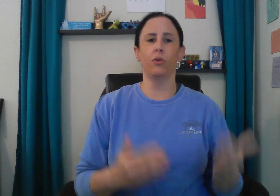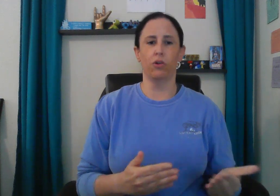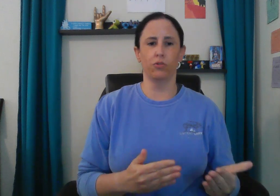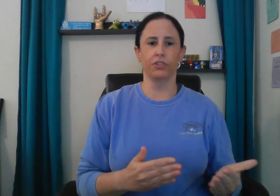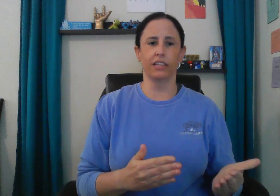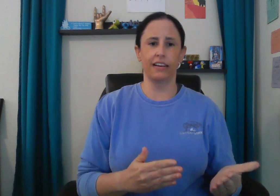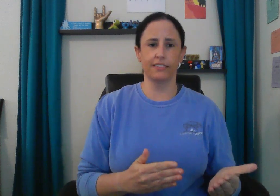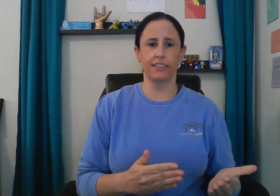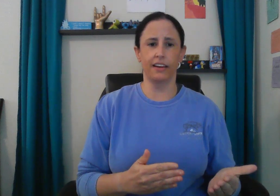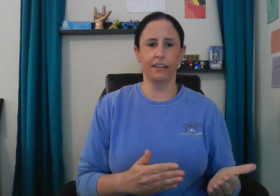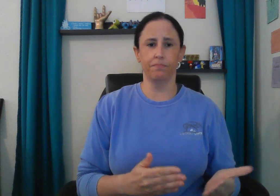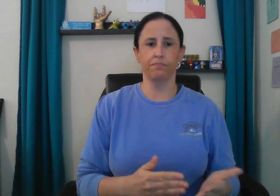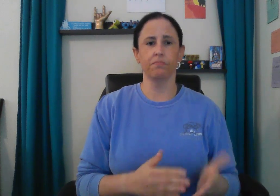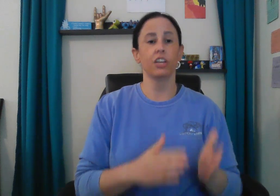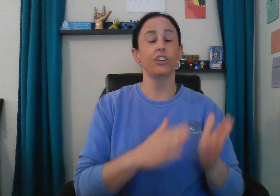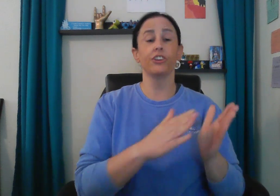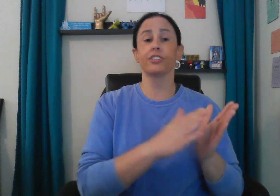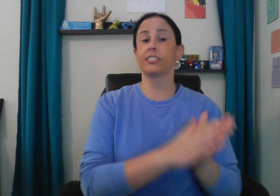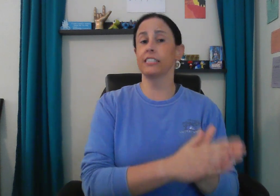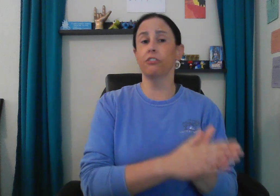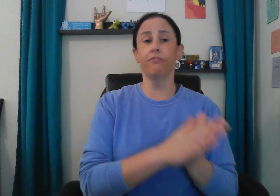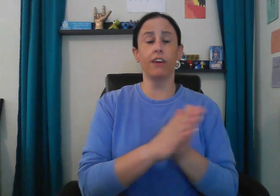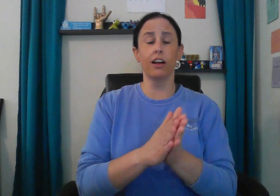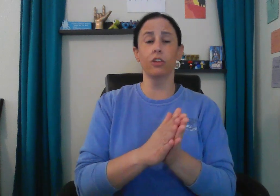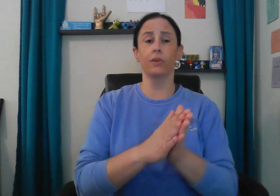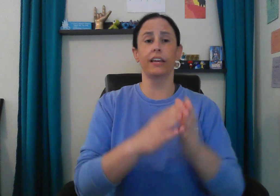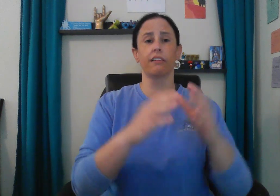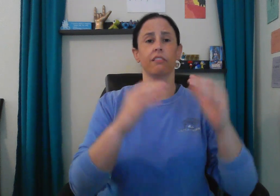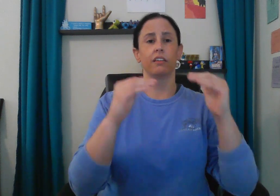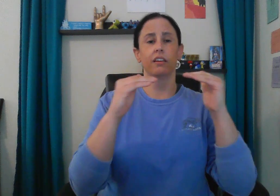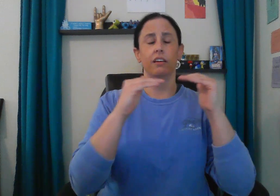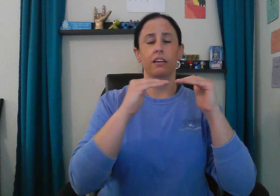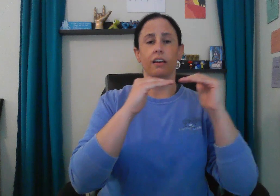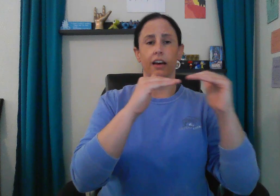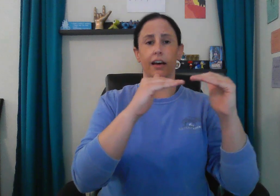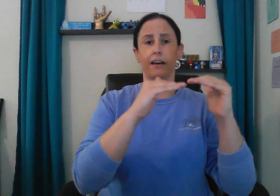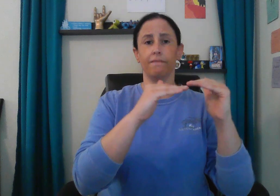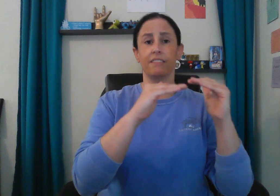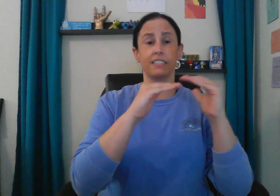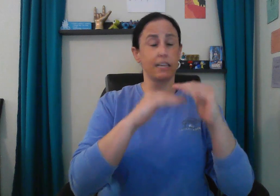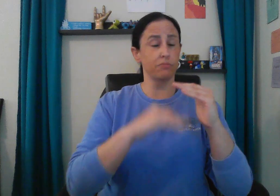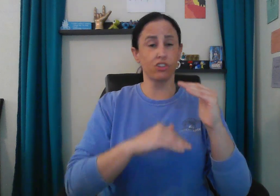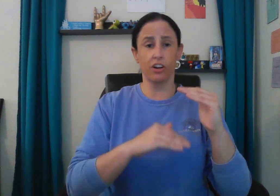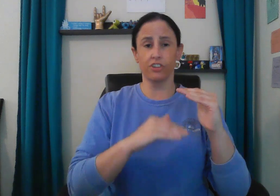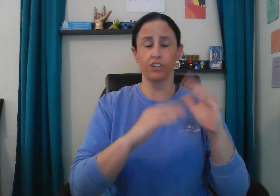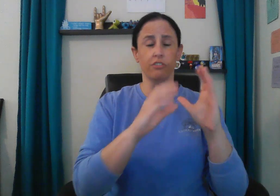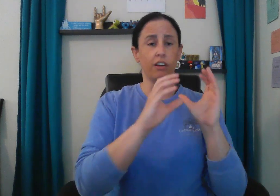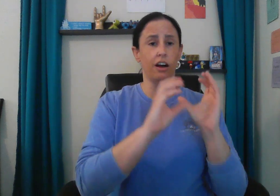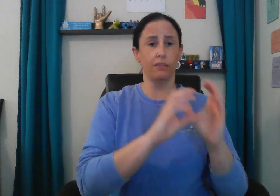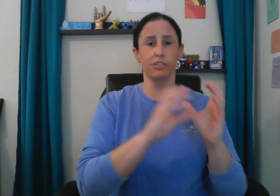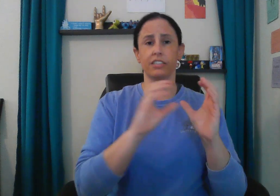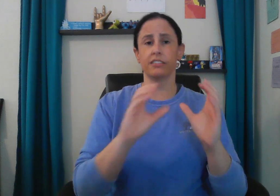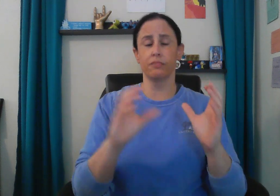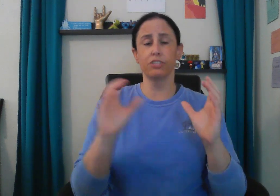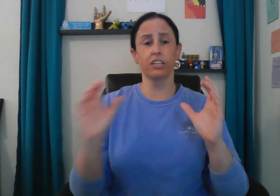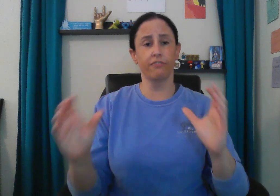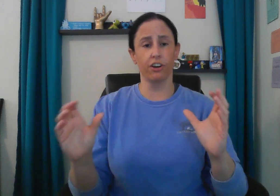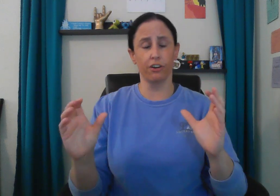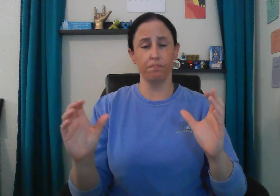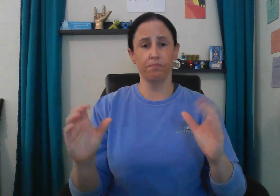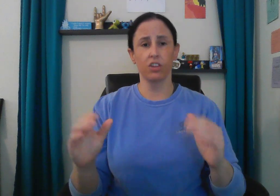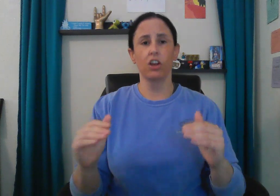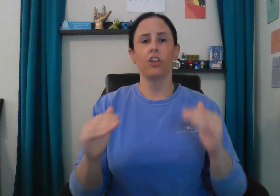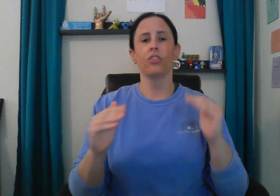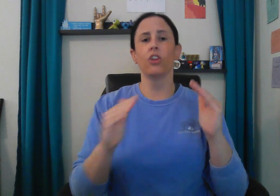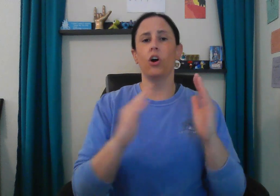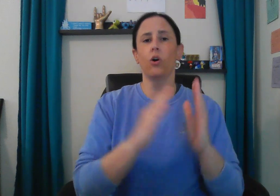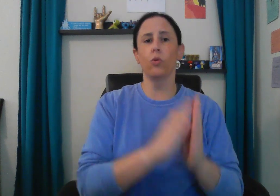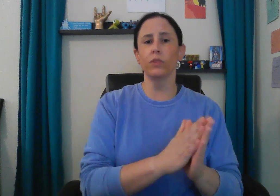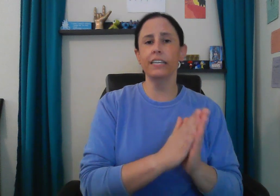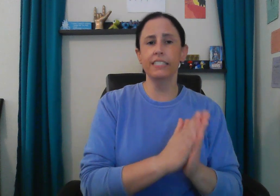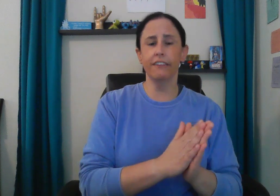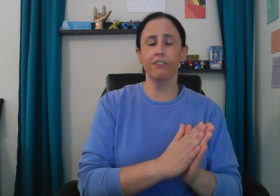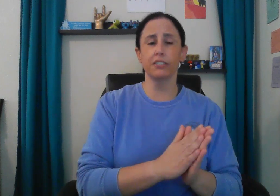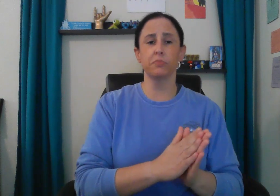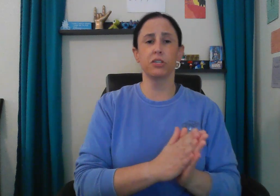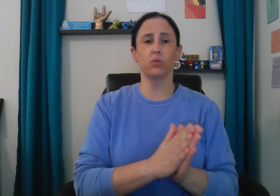hold the last sign. You're still following the same structure, object, subject, verb. The only difference